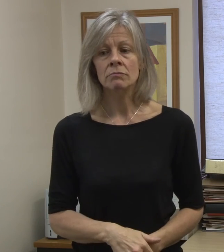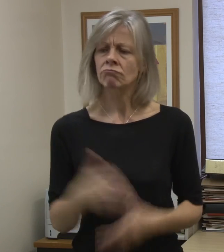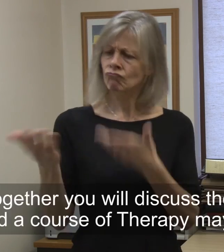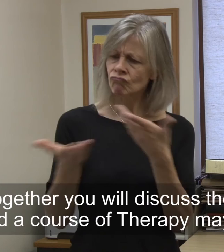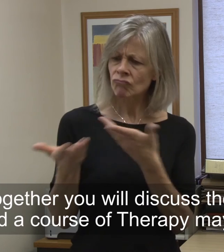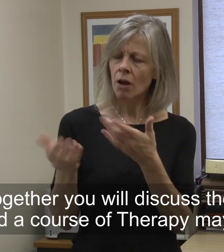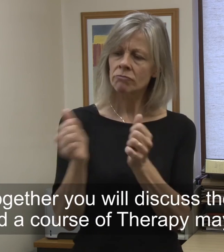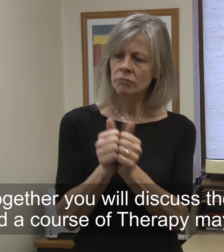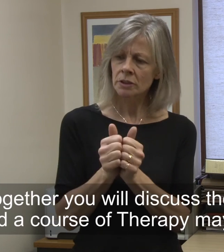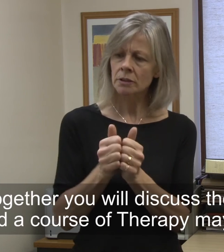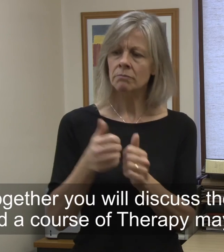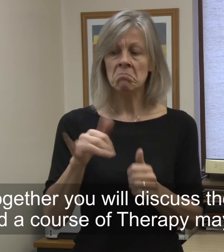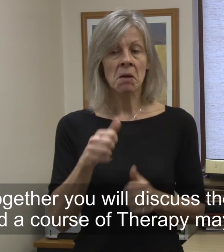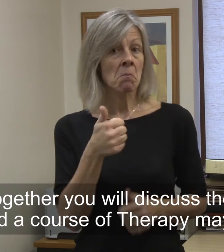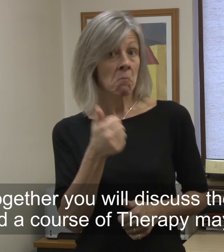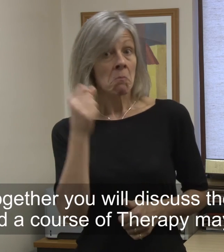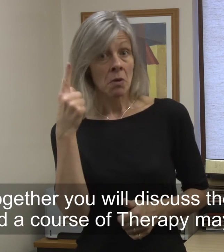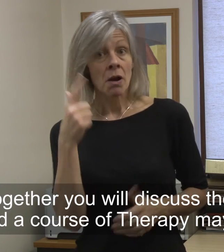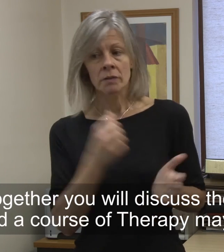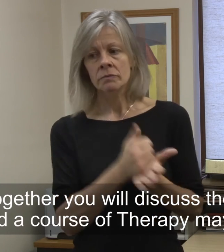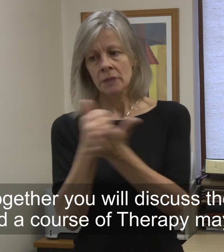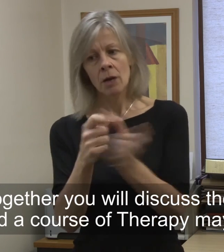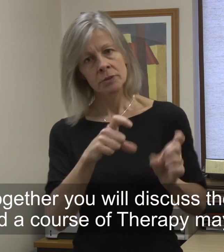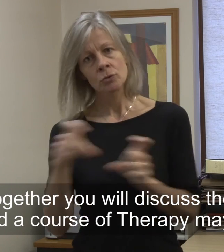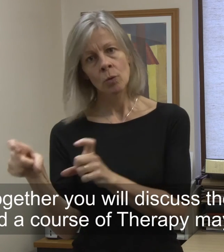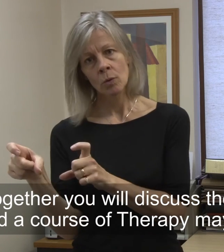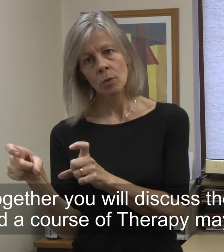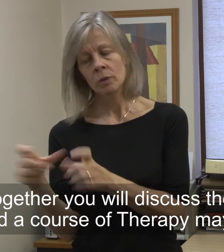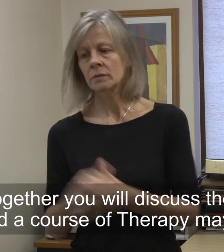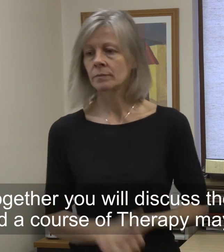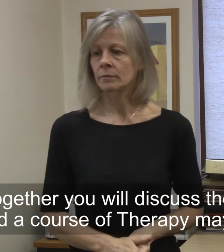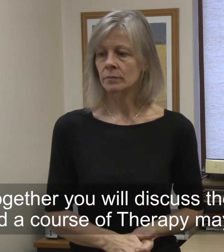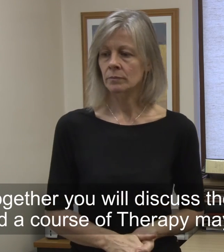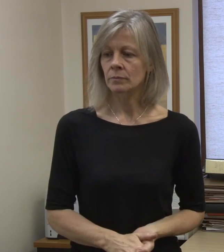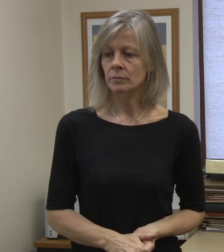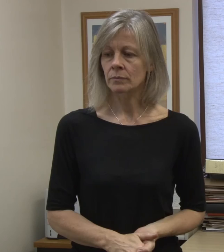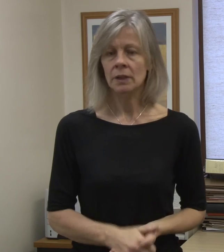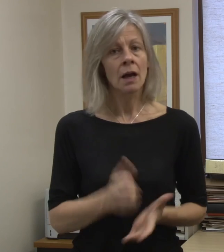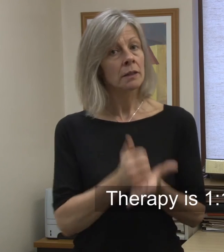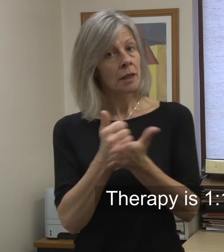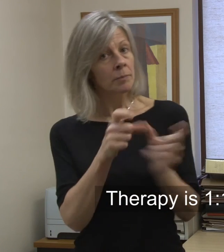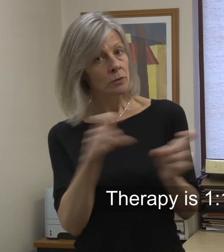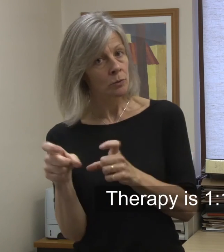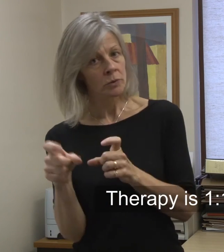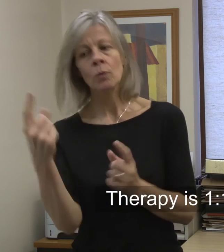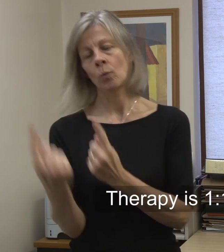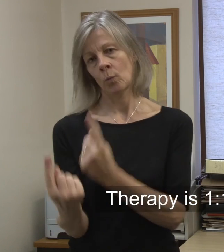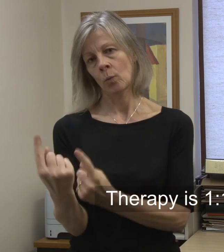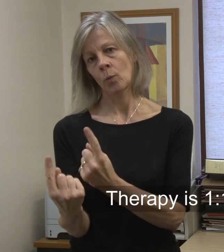Together you will discuss the assessment and a course of therapy may be suggested. Therapy is one-to-one.